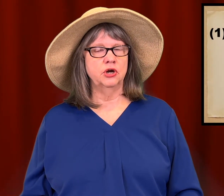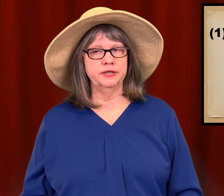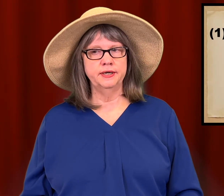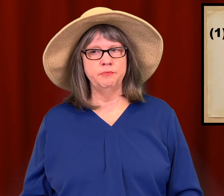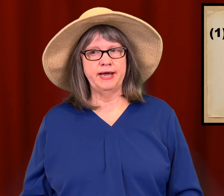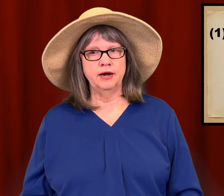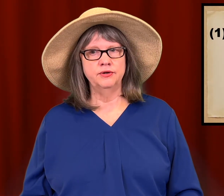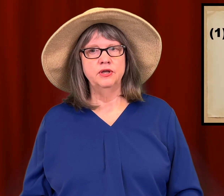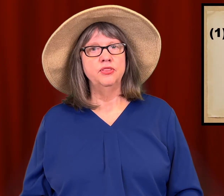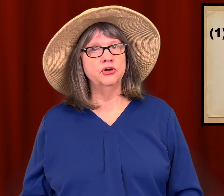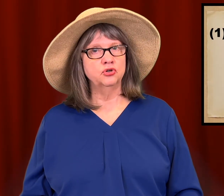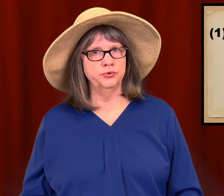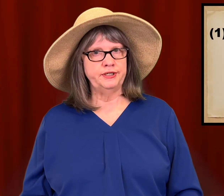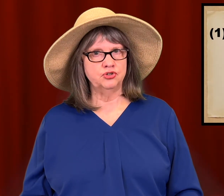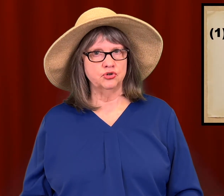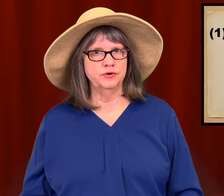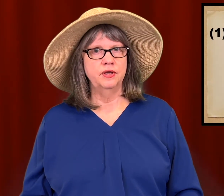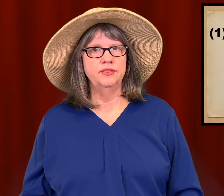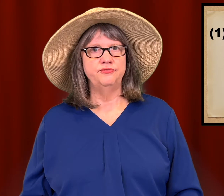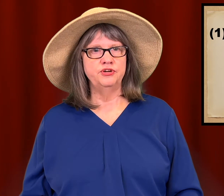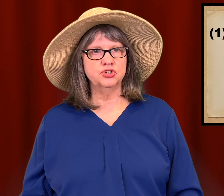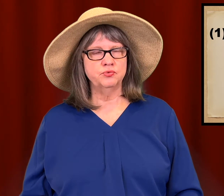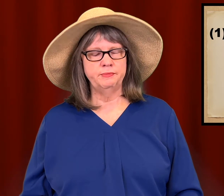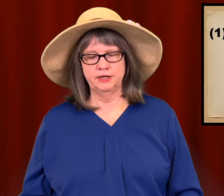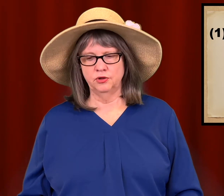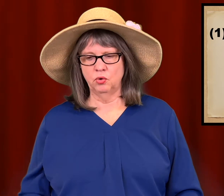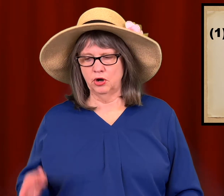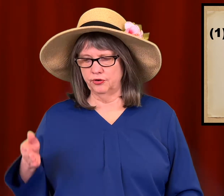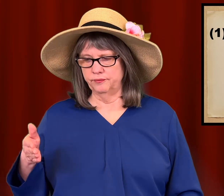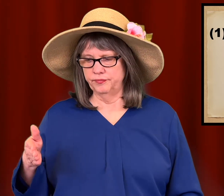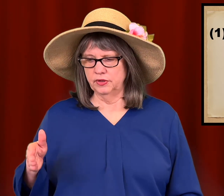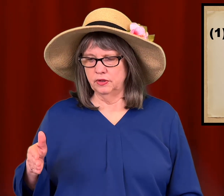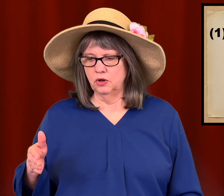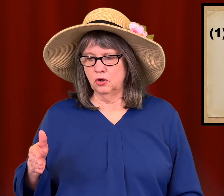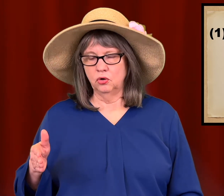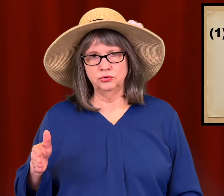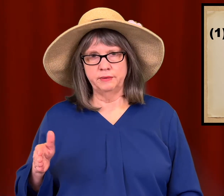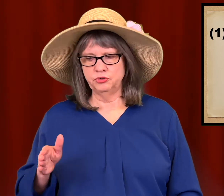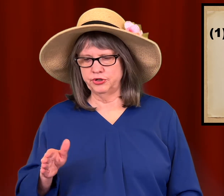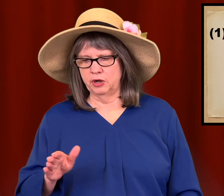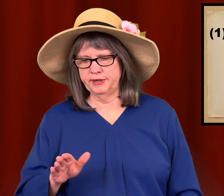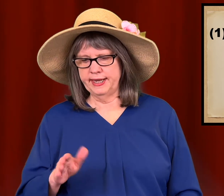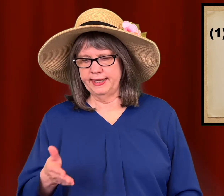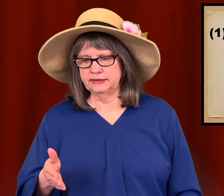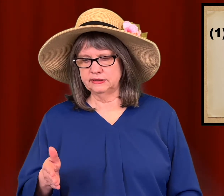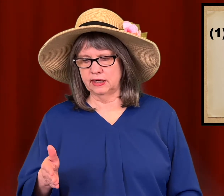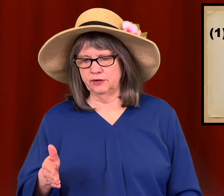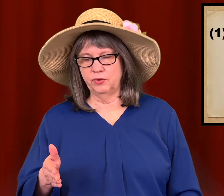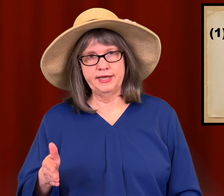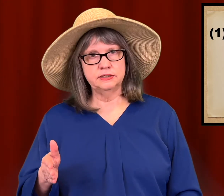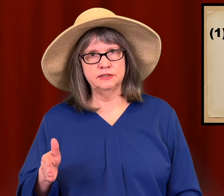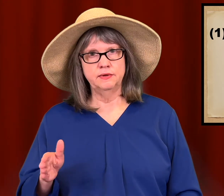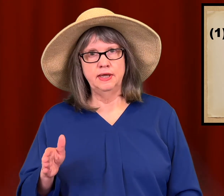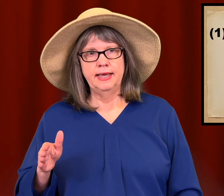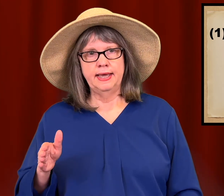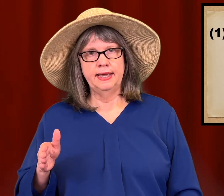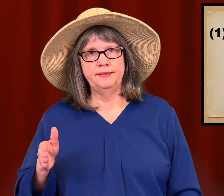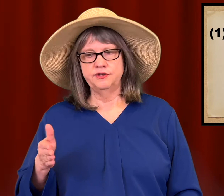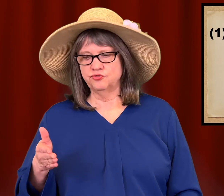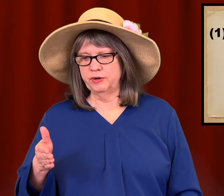talking about the creature, the fish swimming in the water. Hold up your dominant hand sideways, and this